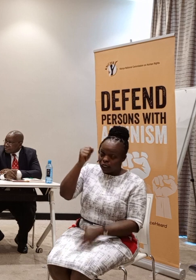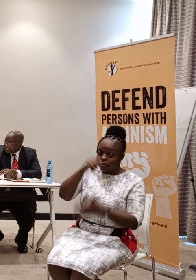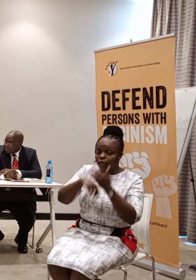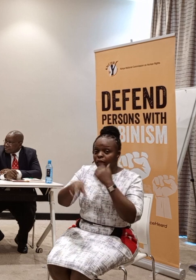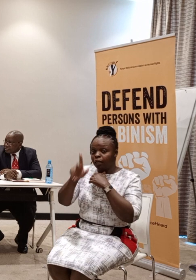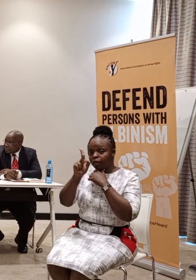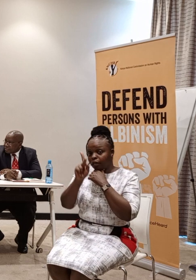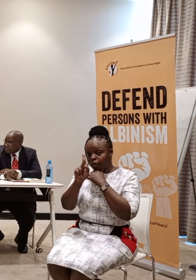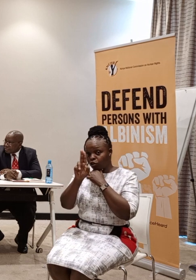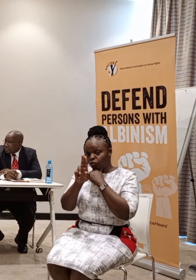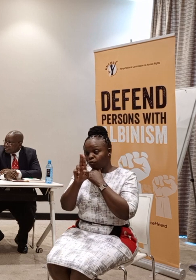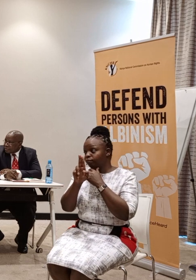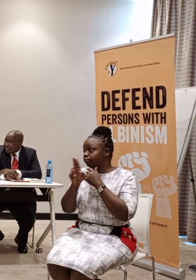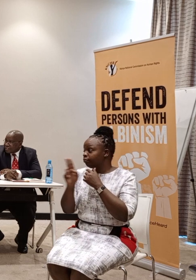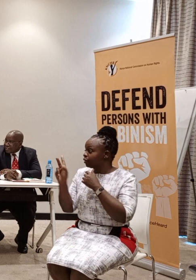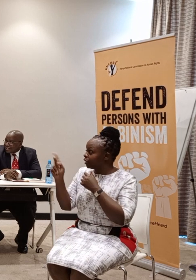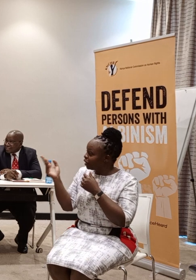KU, KU, how are you?